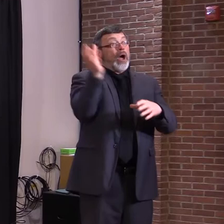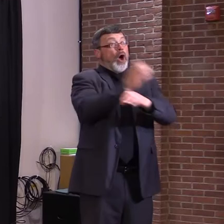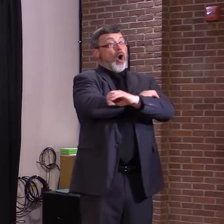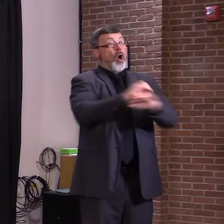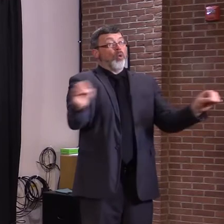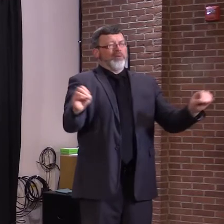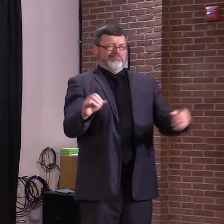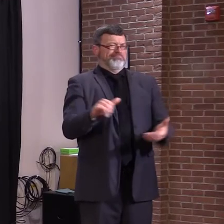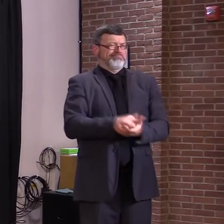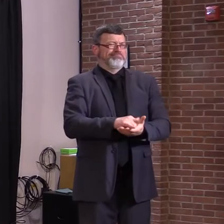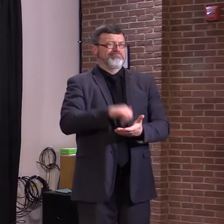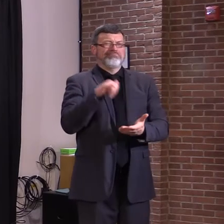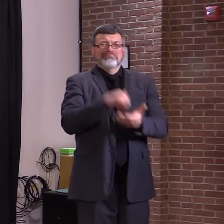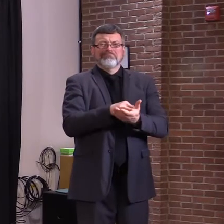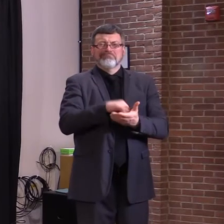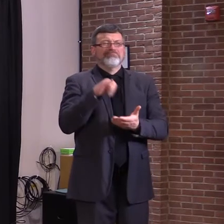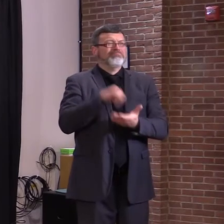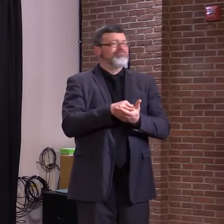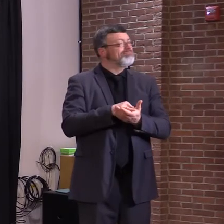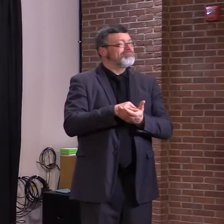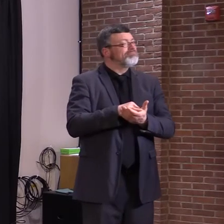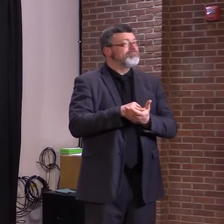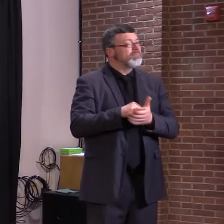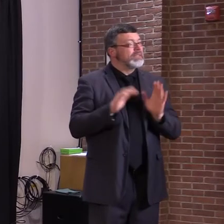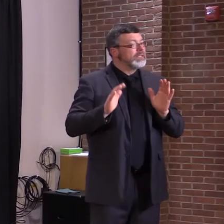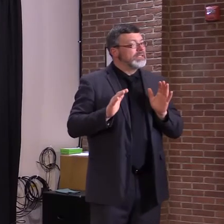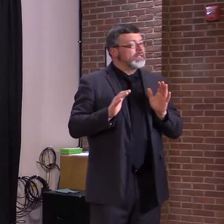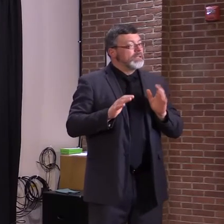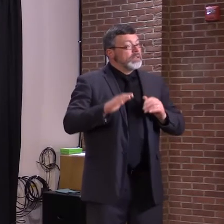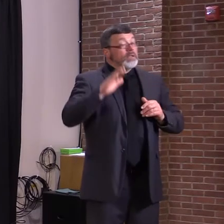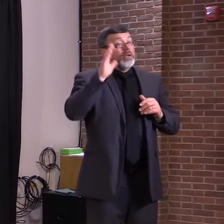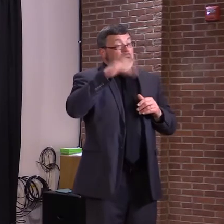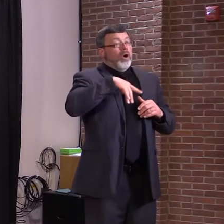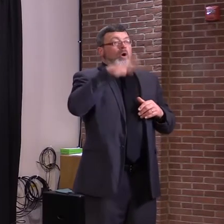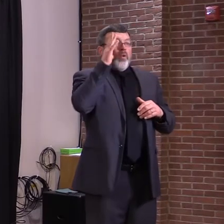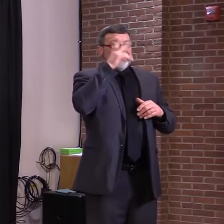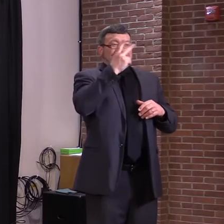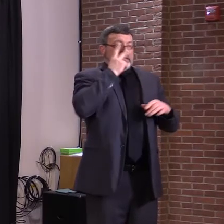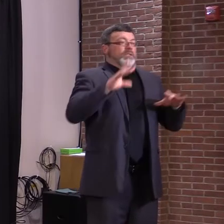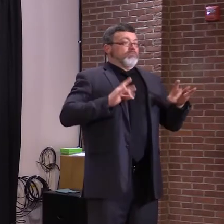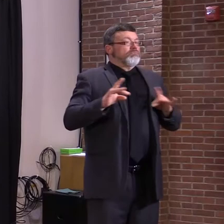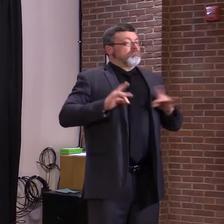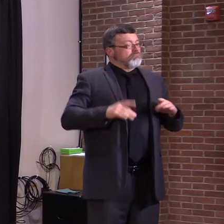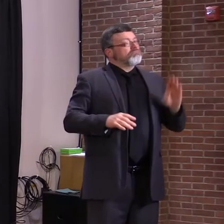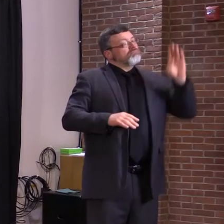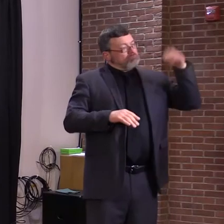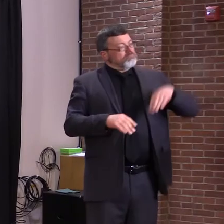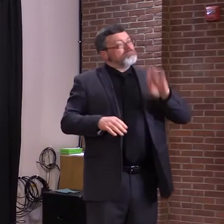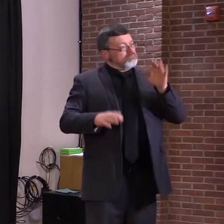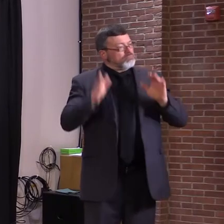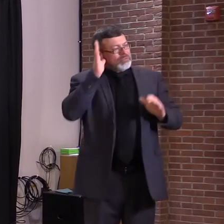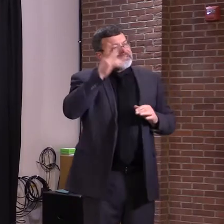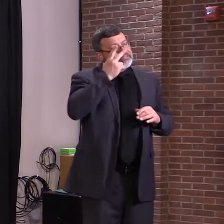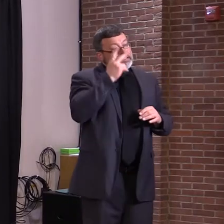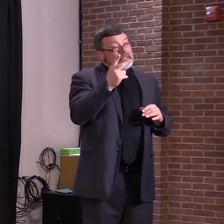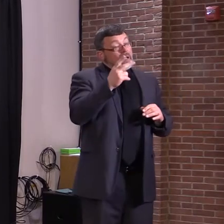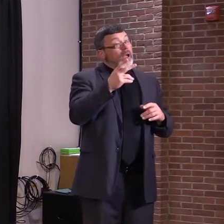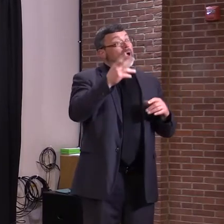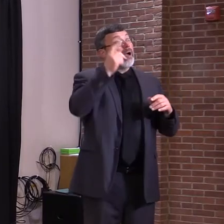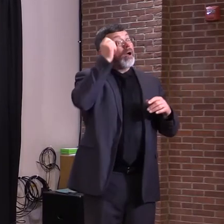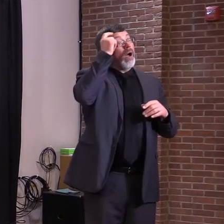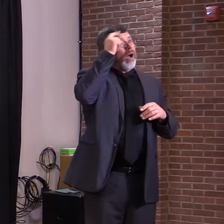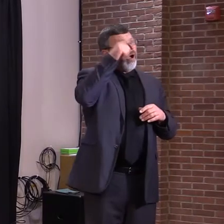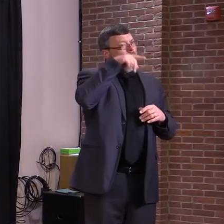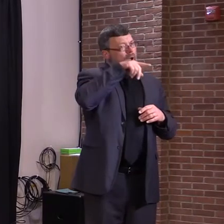uptick in cases, we're not seeing the same thing happen with hospitalizations. And we know hospitalizations are a lagging indicator, and